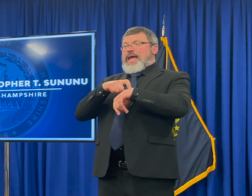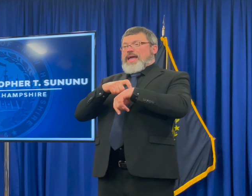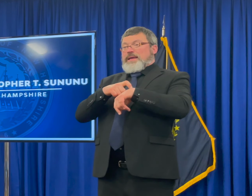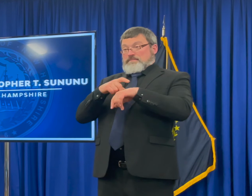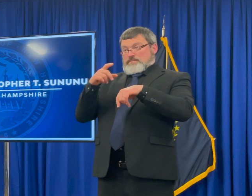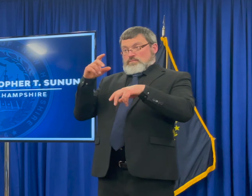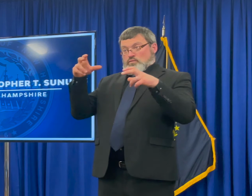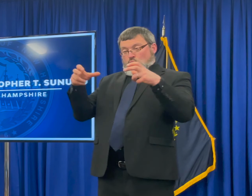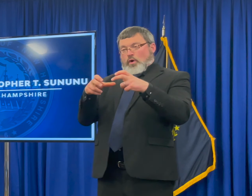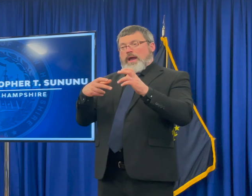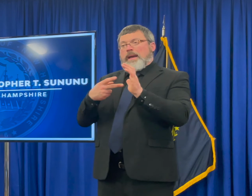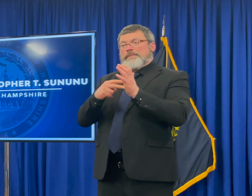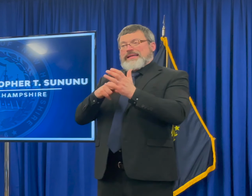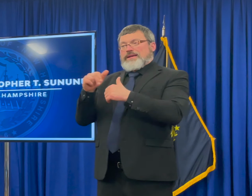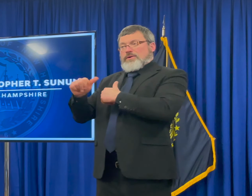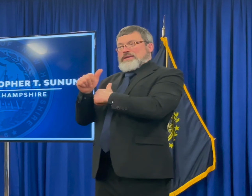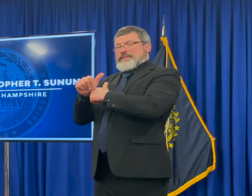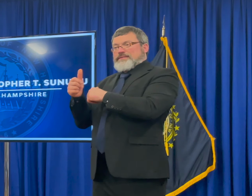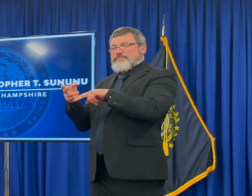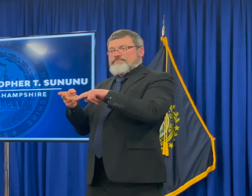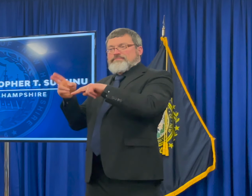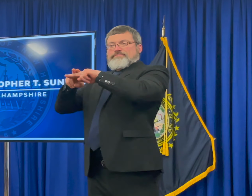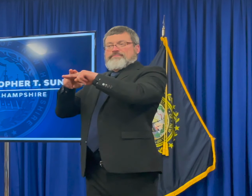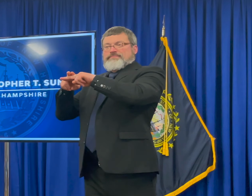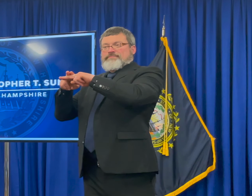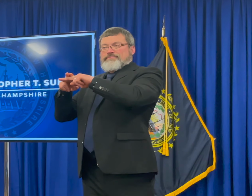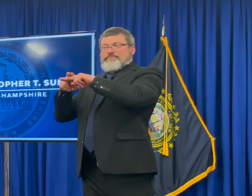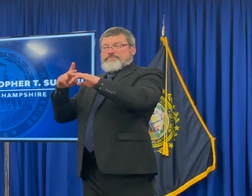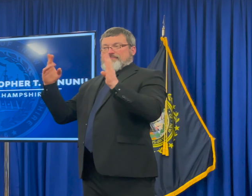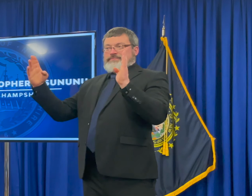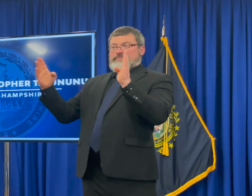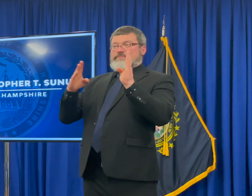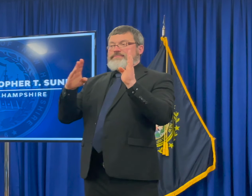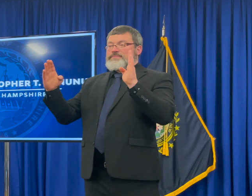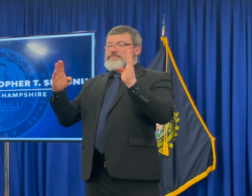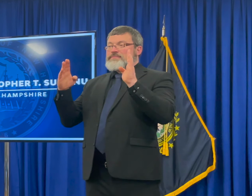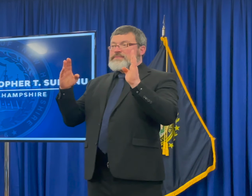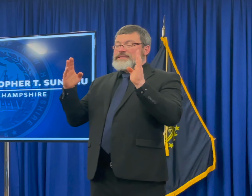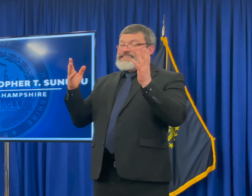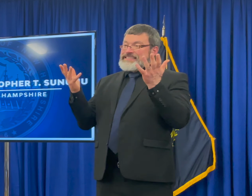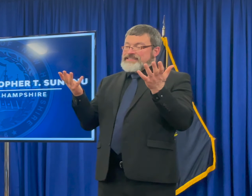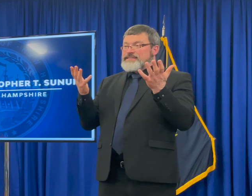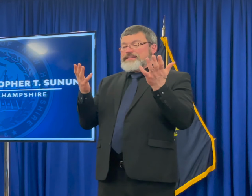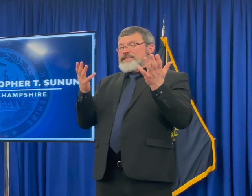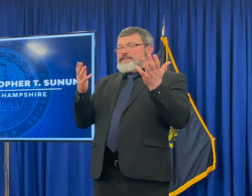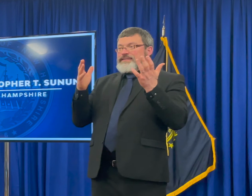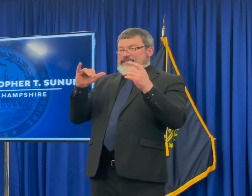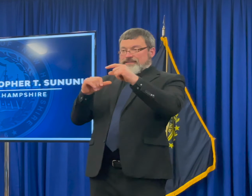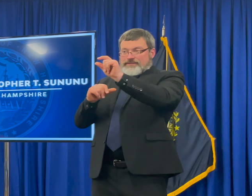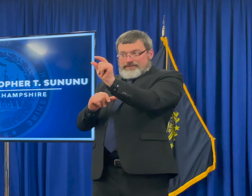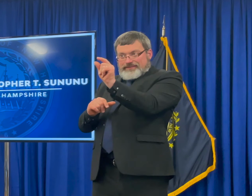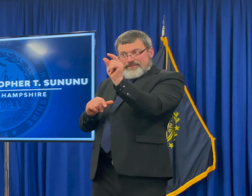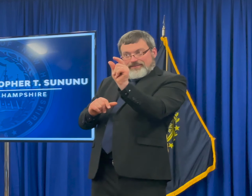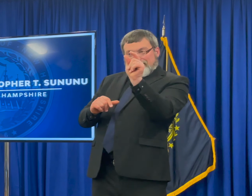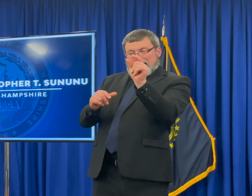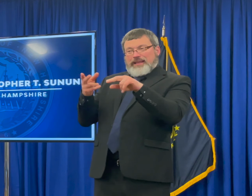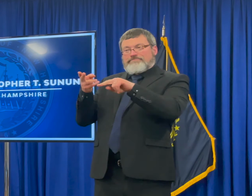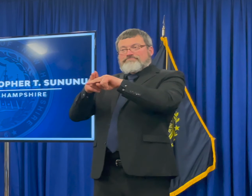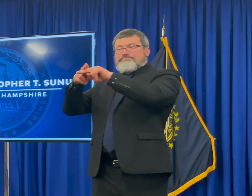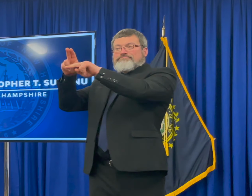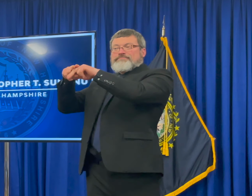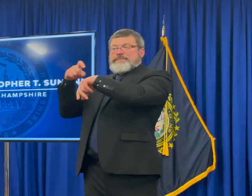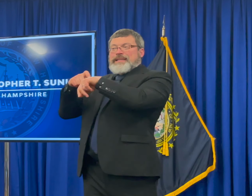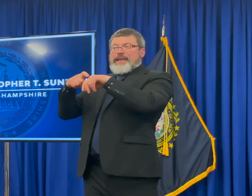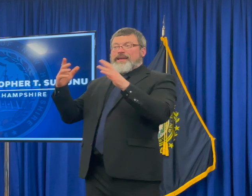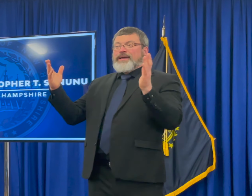being missed and spreading it to others. But that risk is relatively minimal when you talk about going from a 14-day to a 10-day